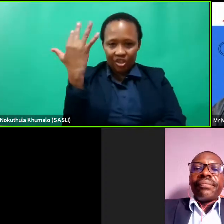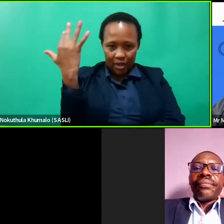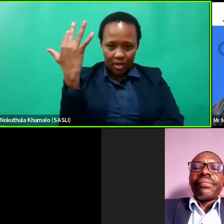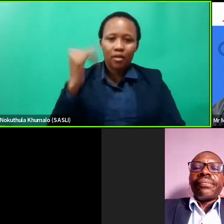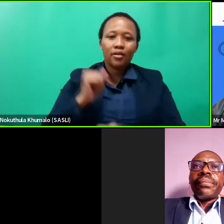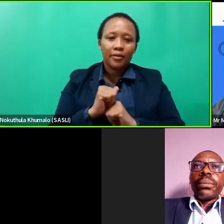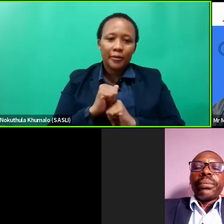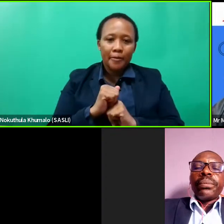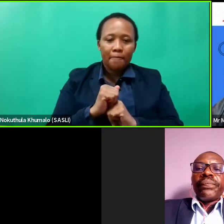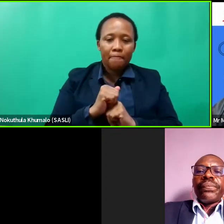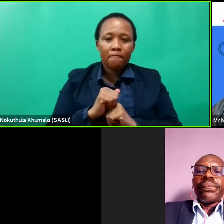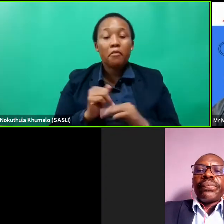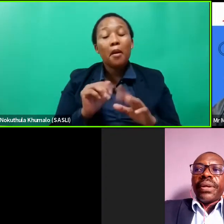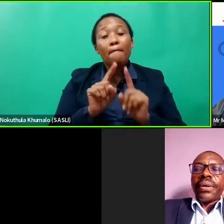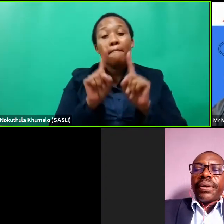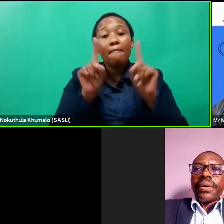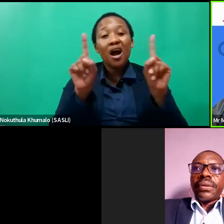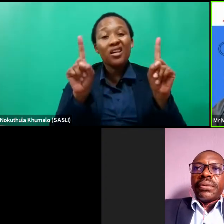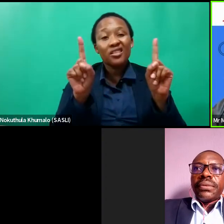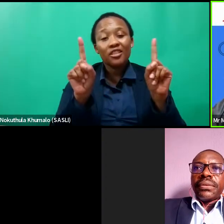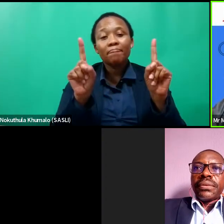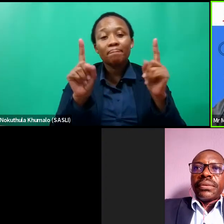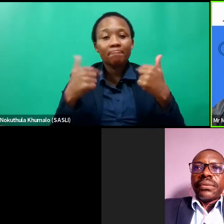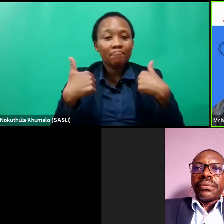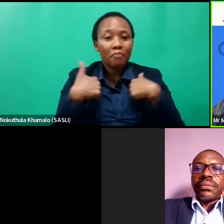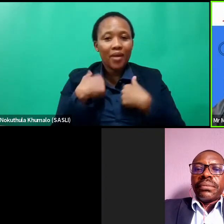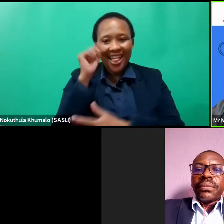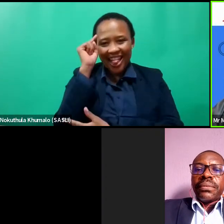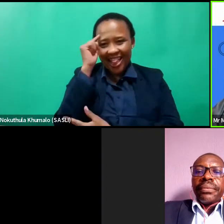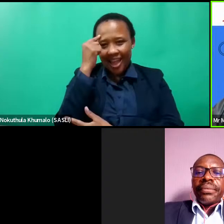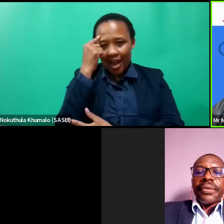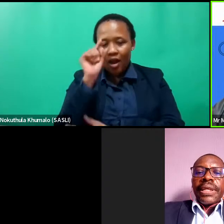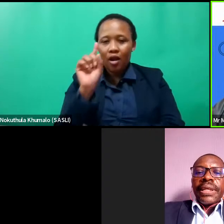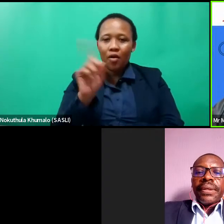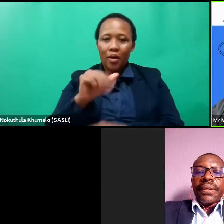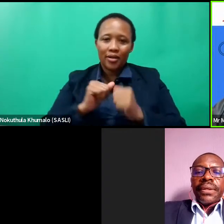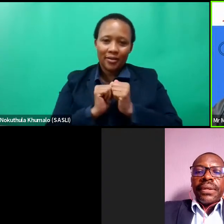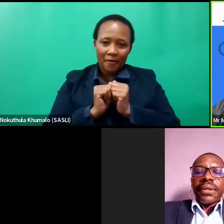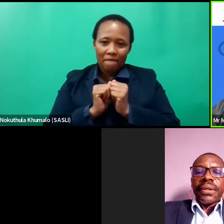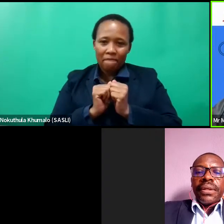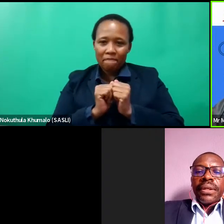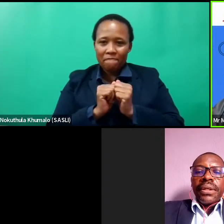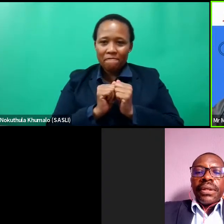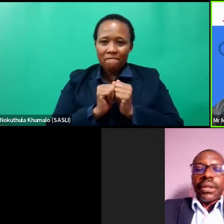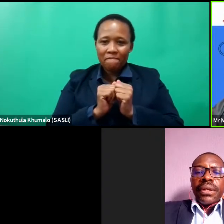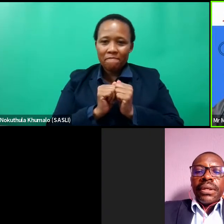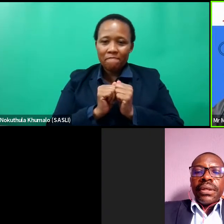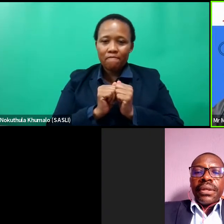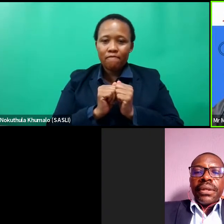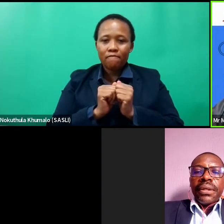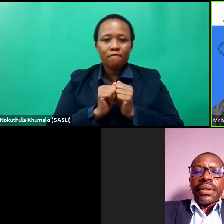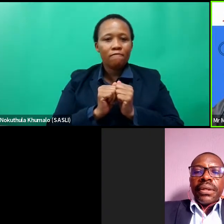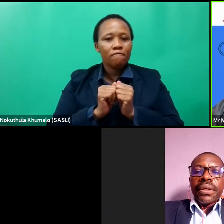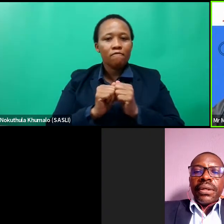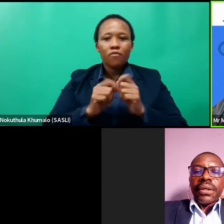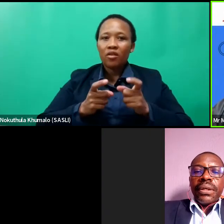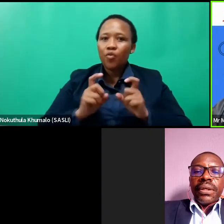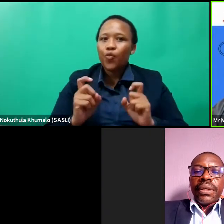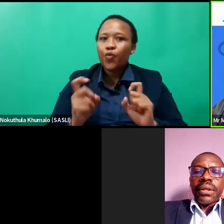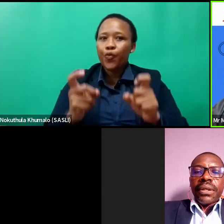but I think we will now have to swiftly try and move